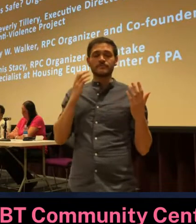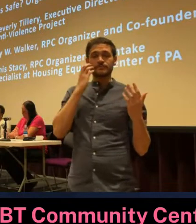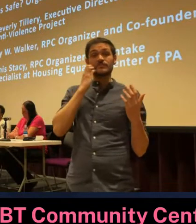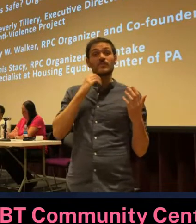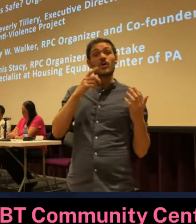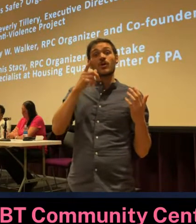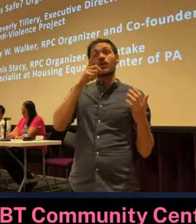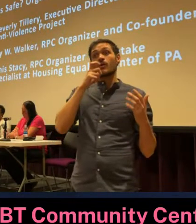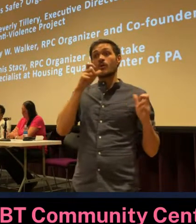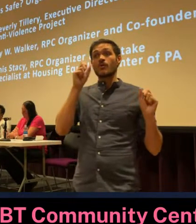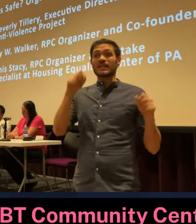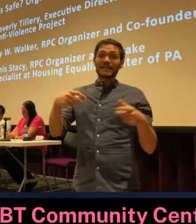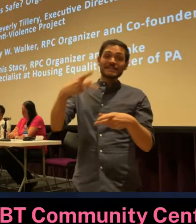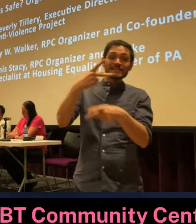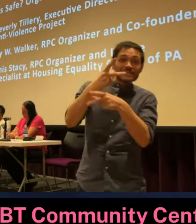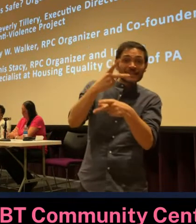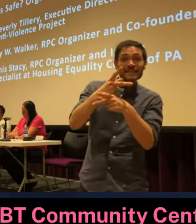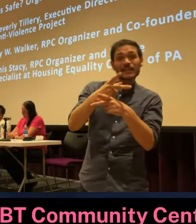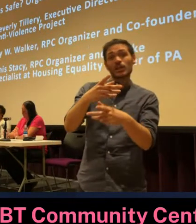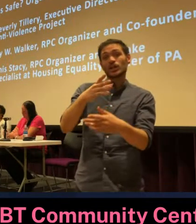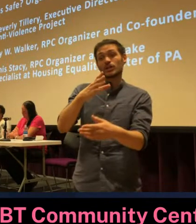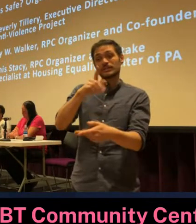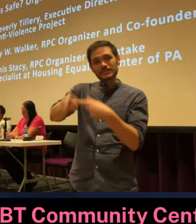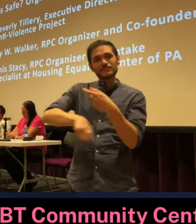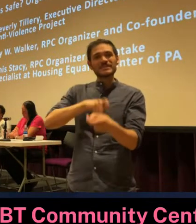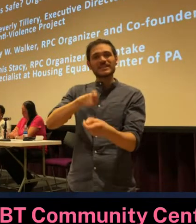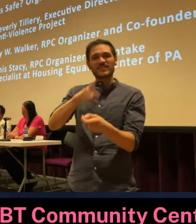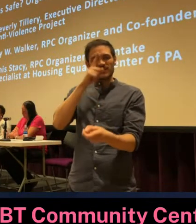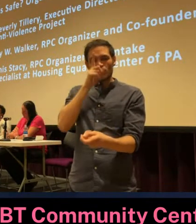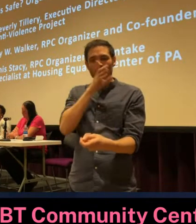care of and look after you. We have